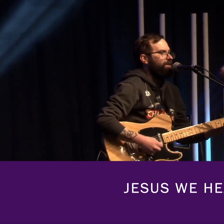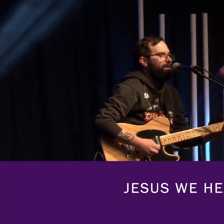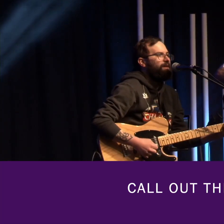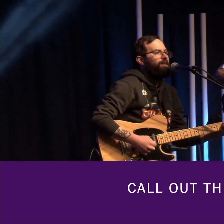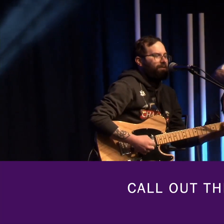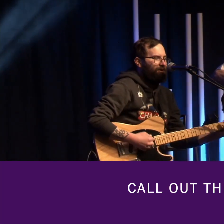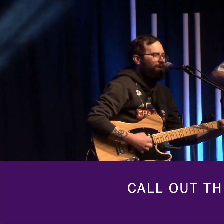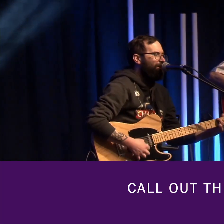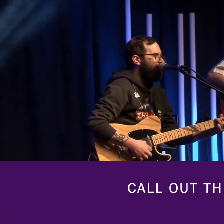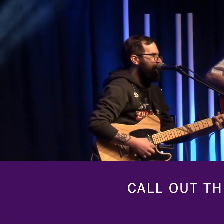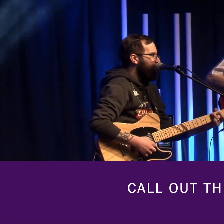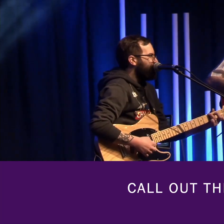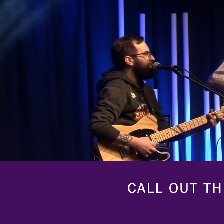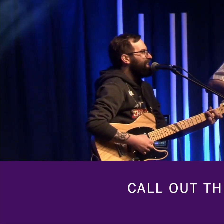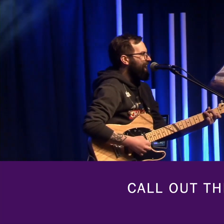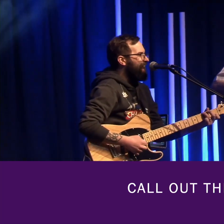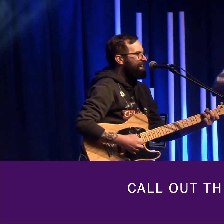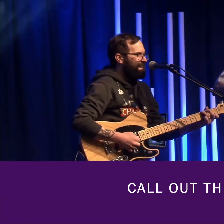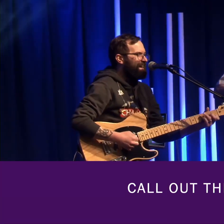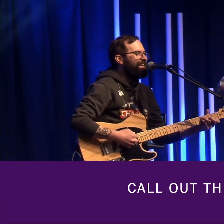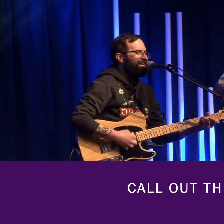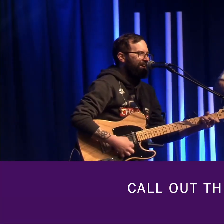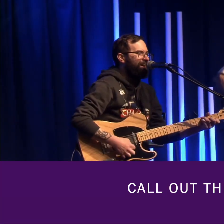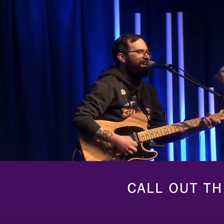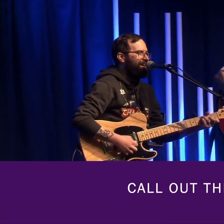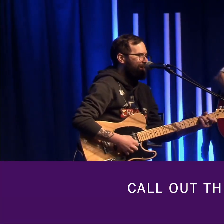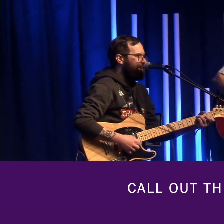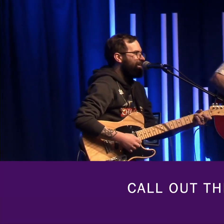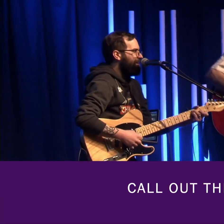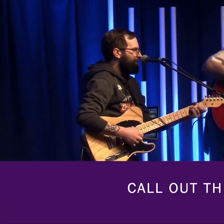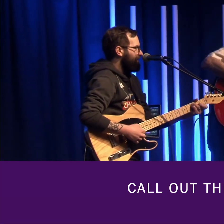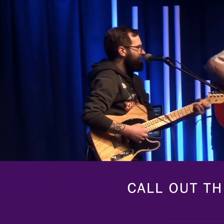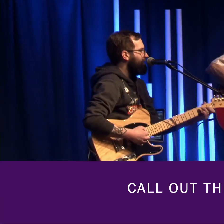love call out the light in